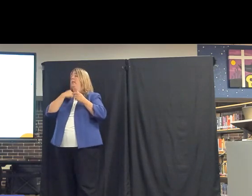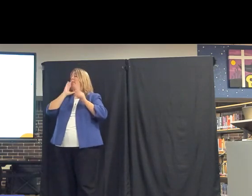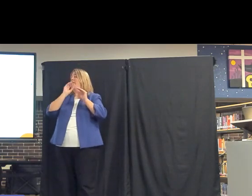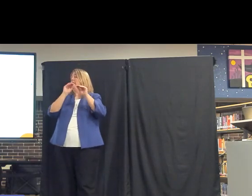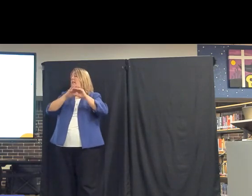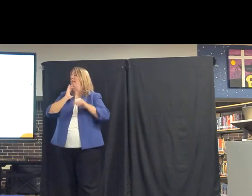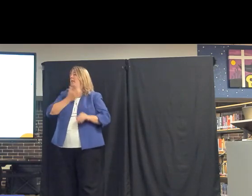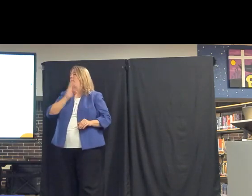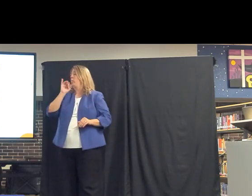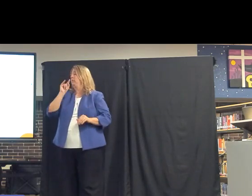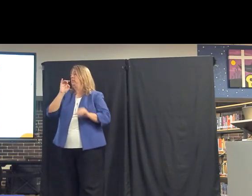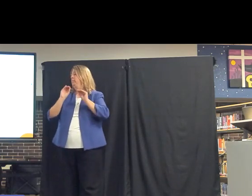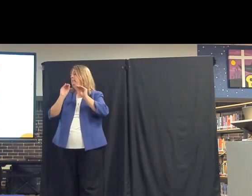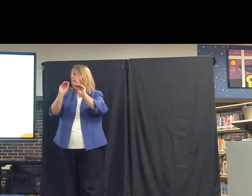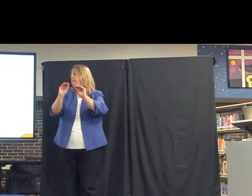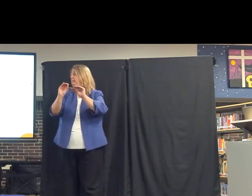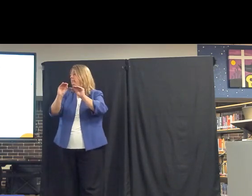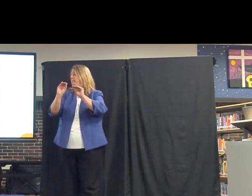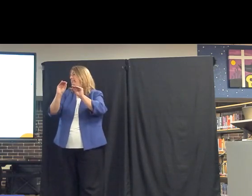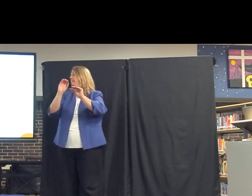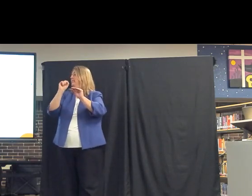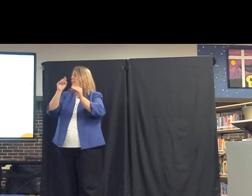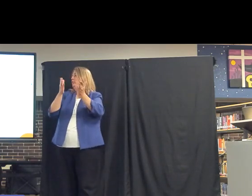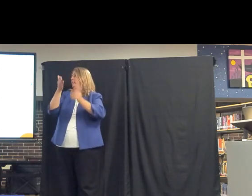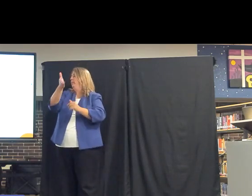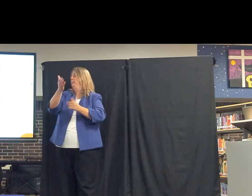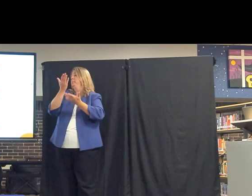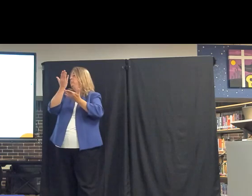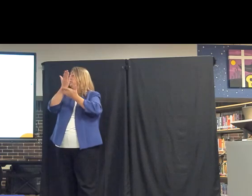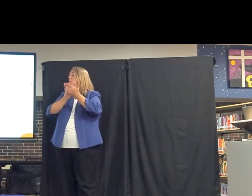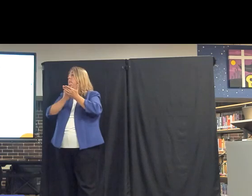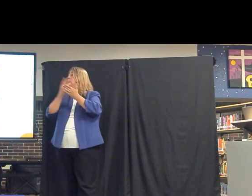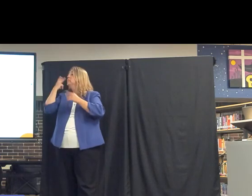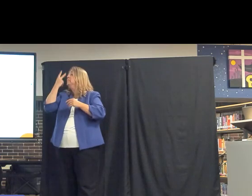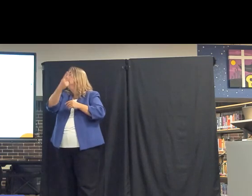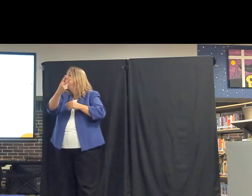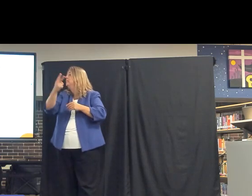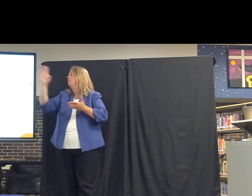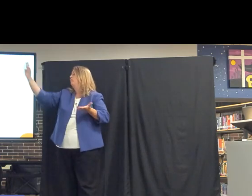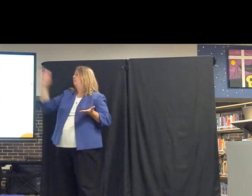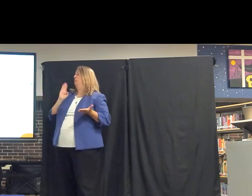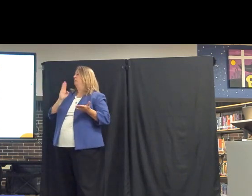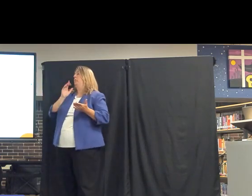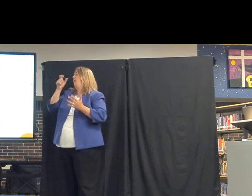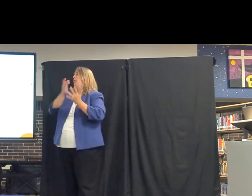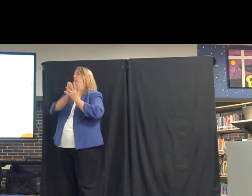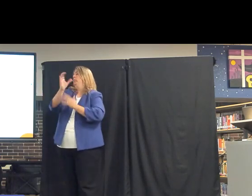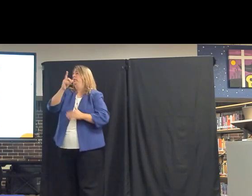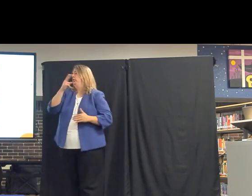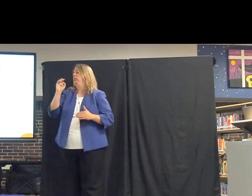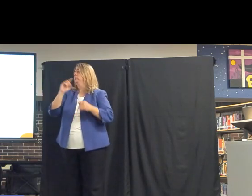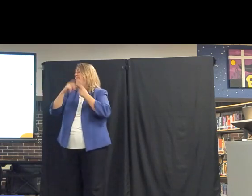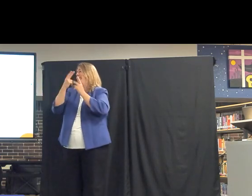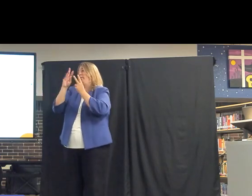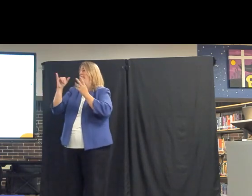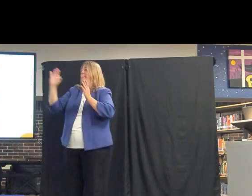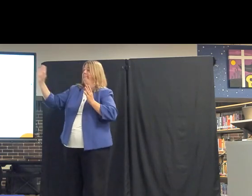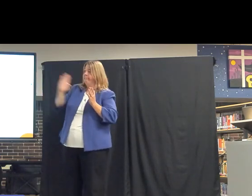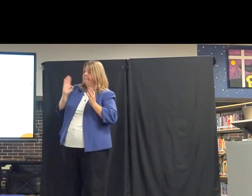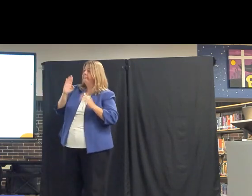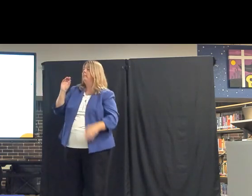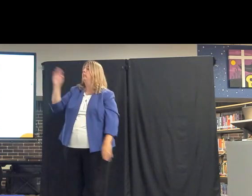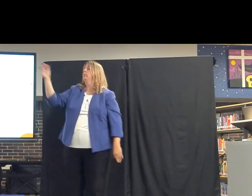they will refer them to us. And then we will be having those school age mentor services placed on our website. So